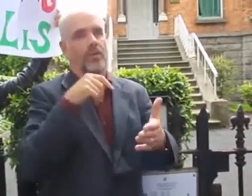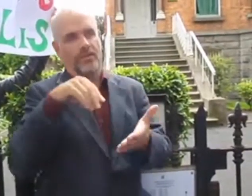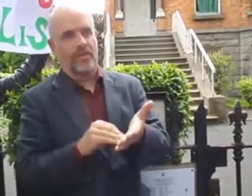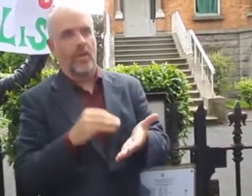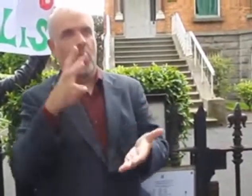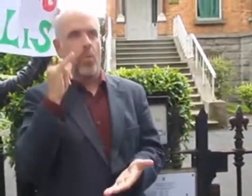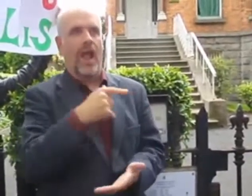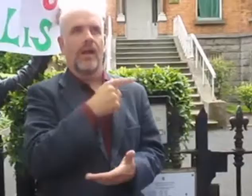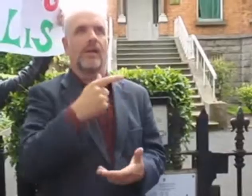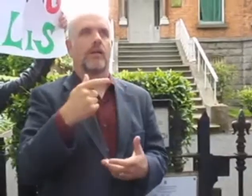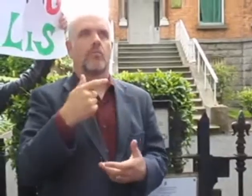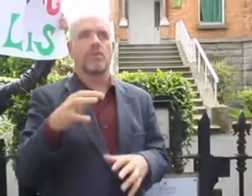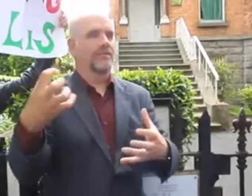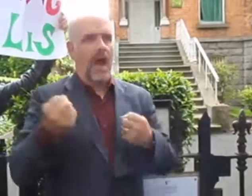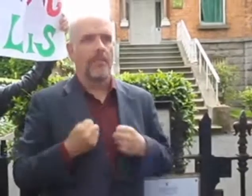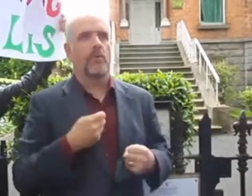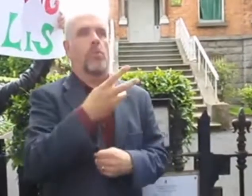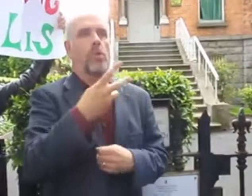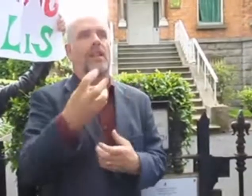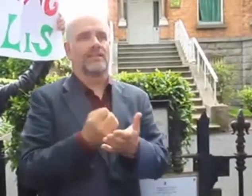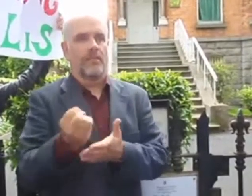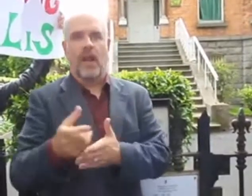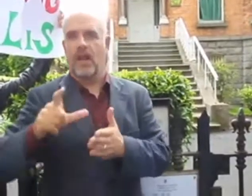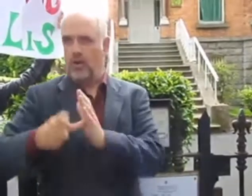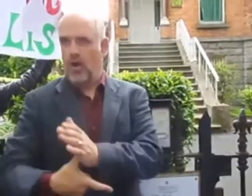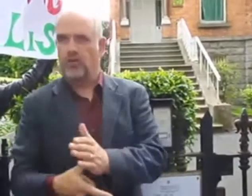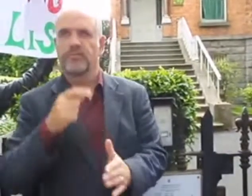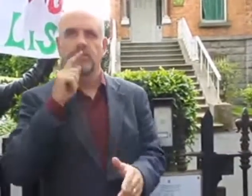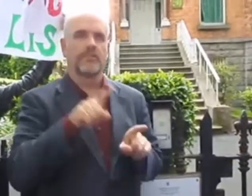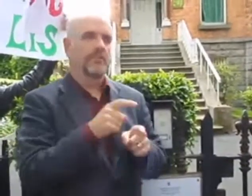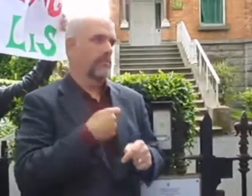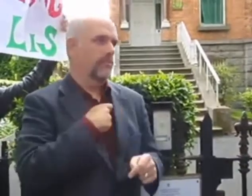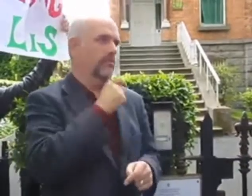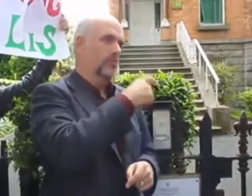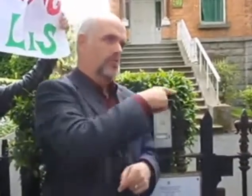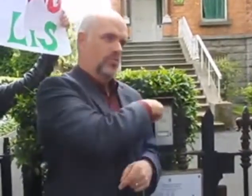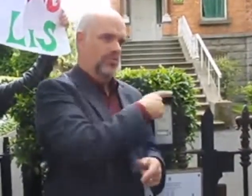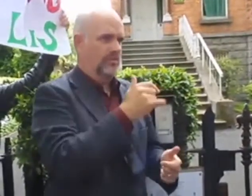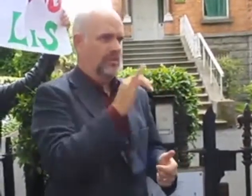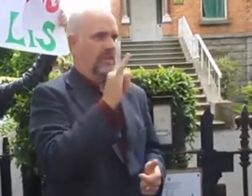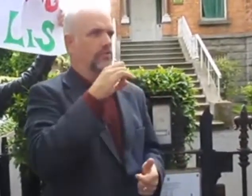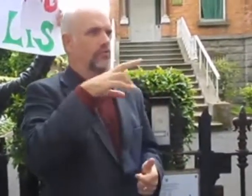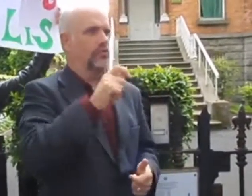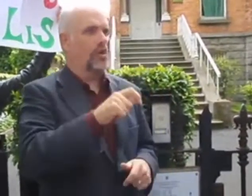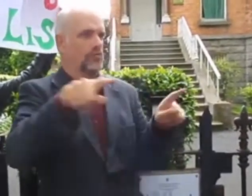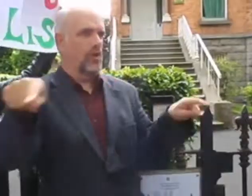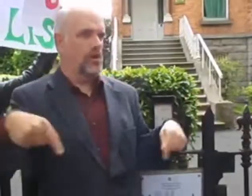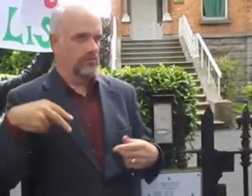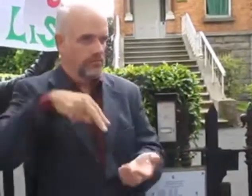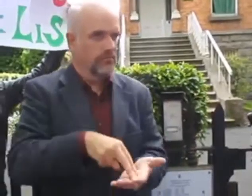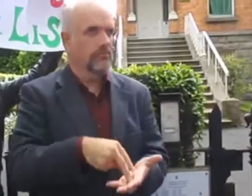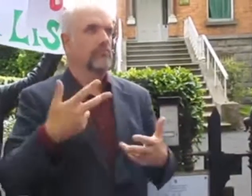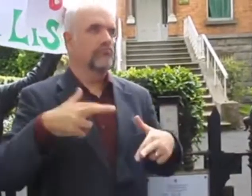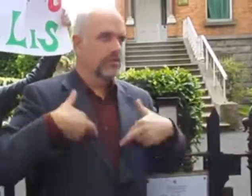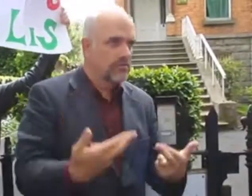here? From us, if you can ask him if he can give a response as to why he's refusing to accept the letter. Okay. I